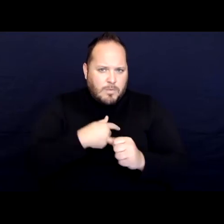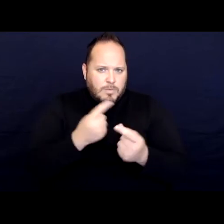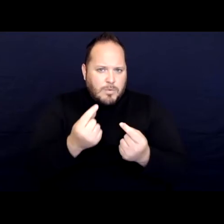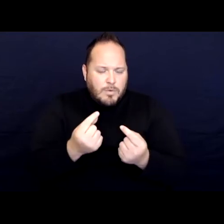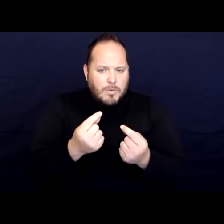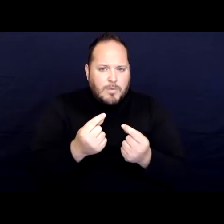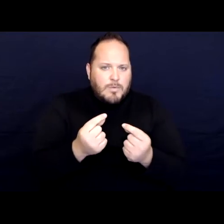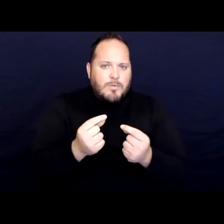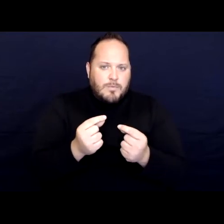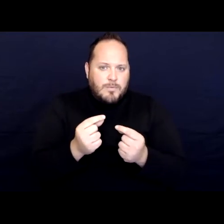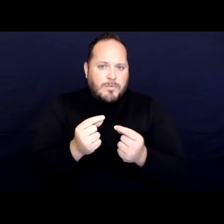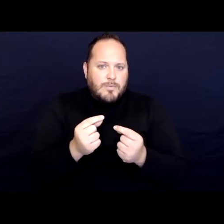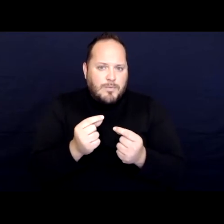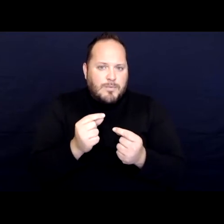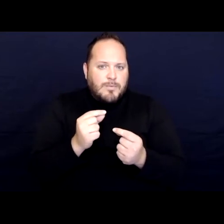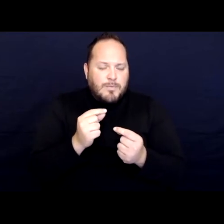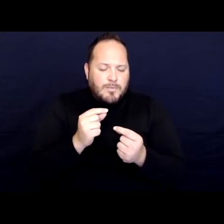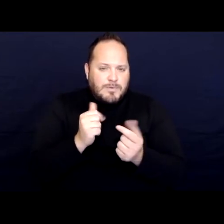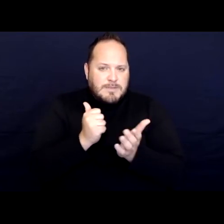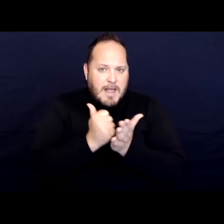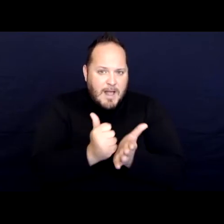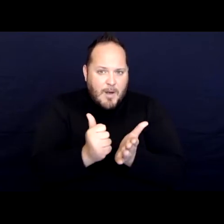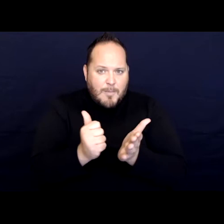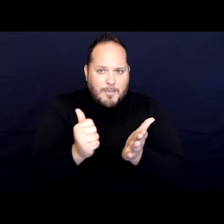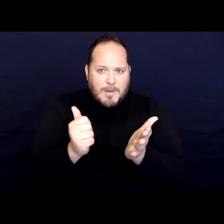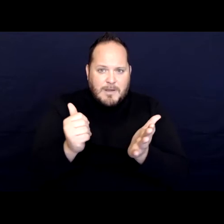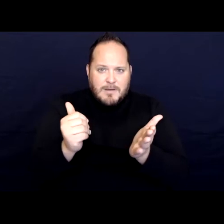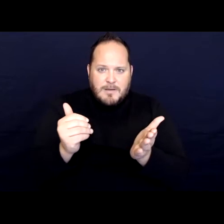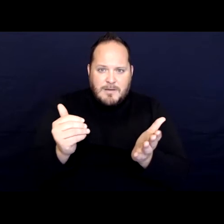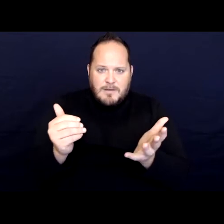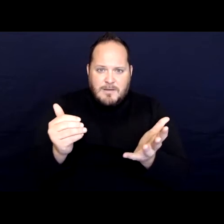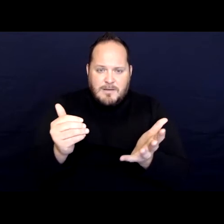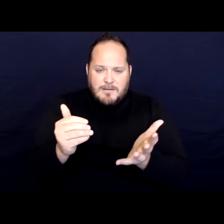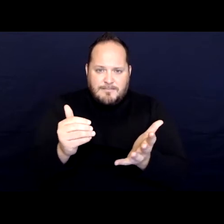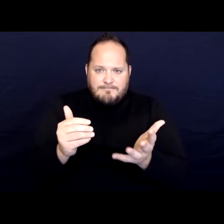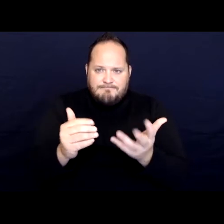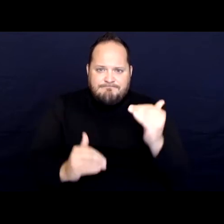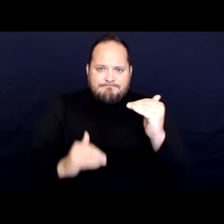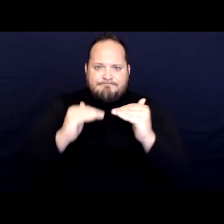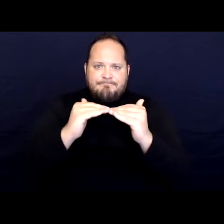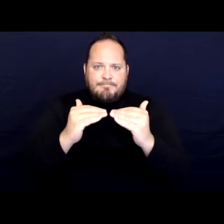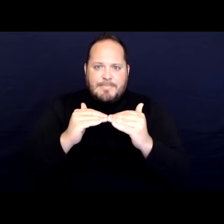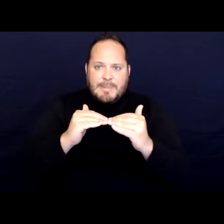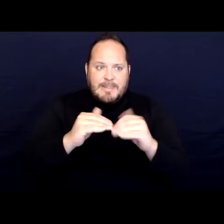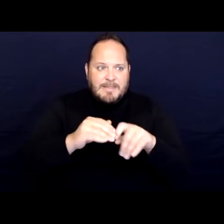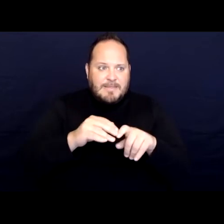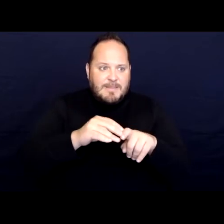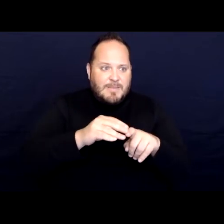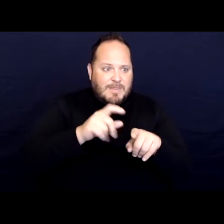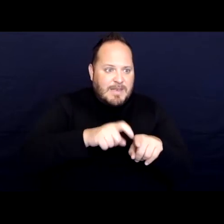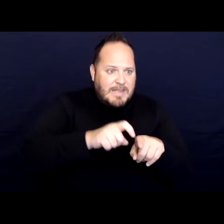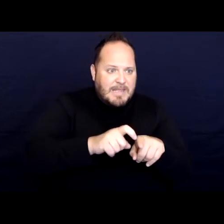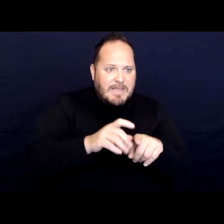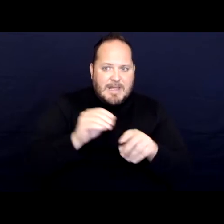to help bridge that gap between the need and the resources.